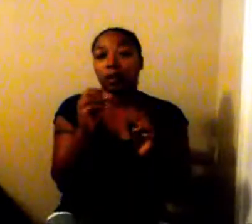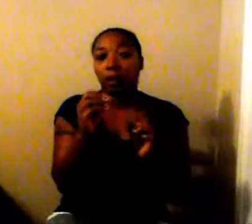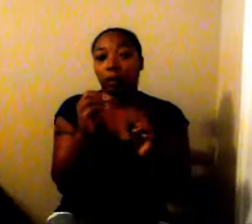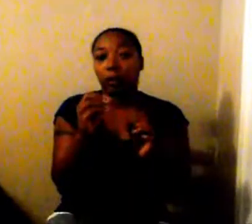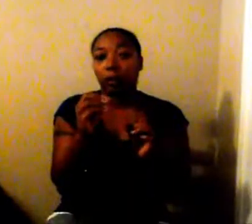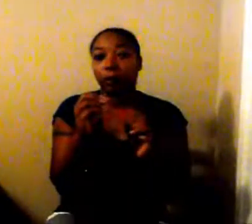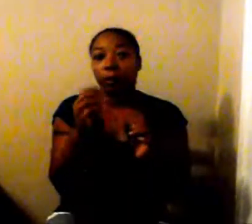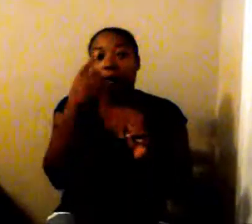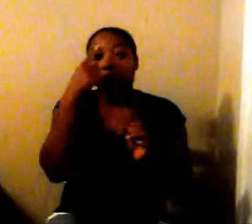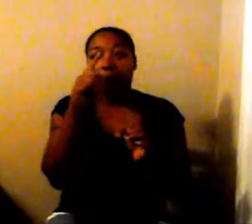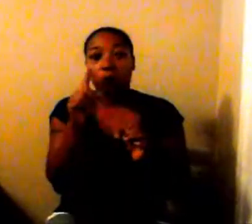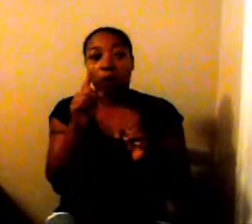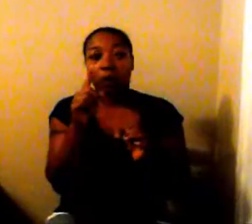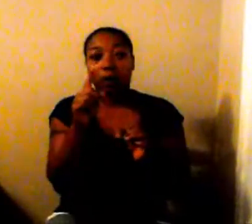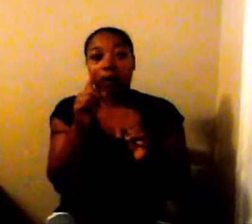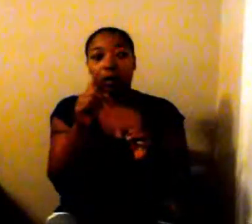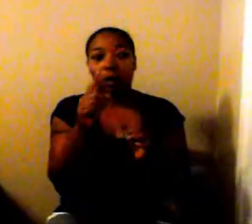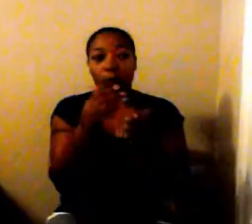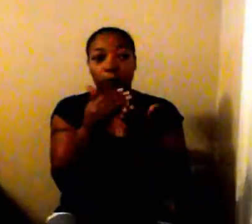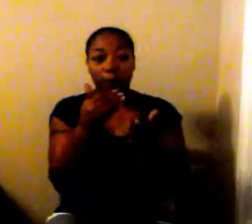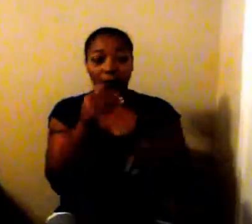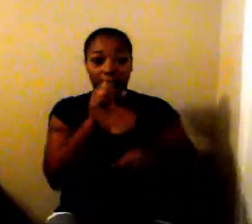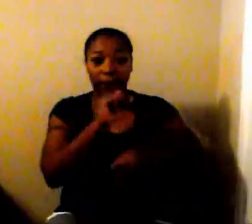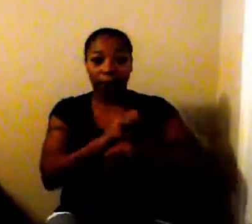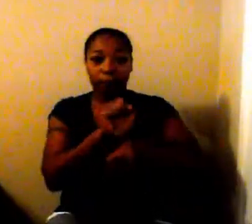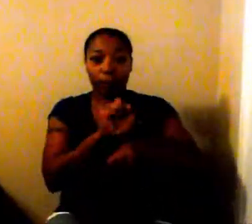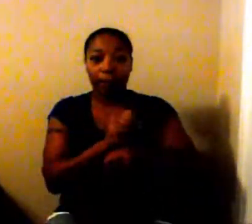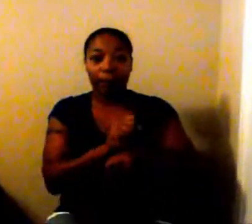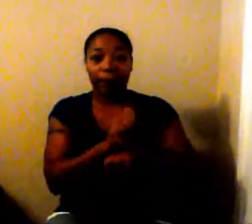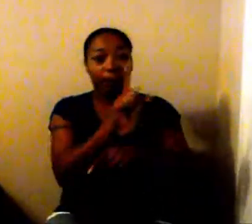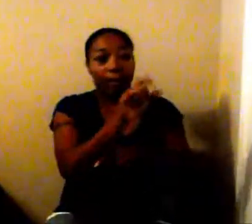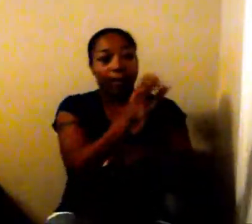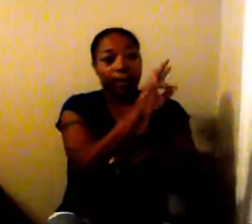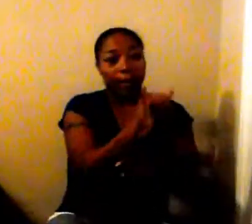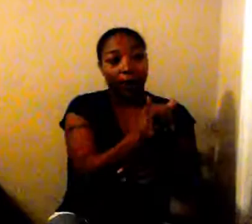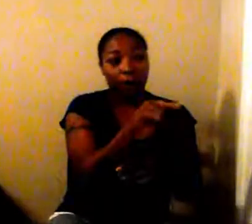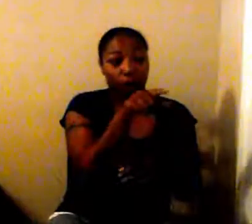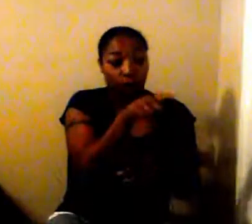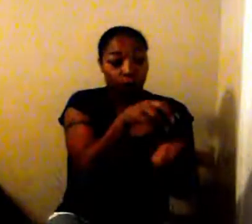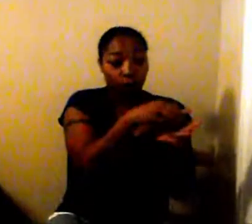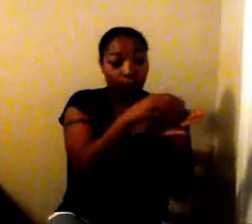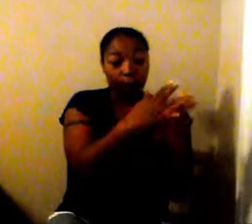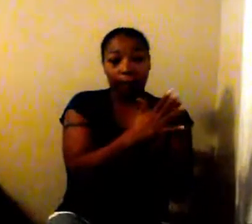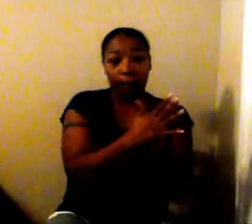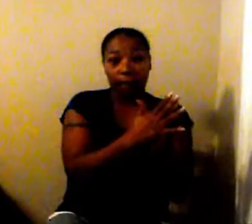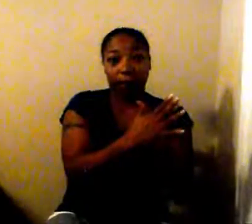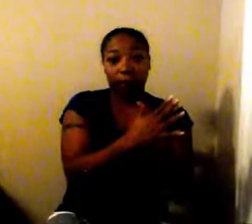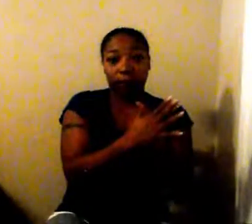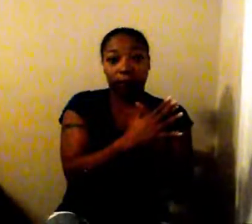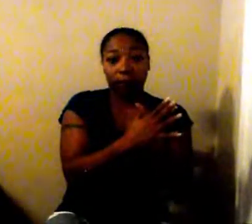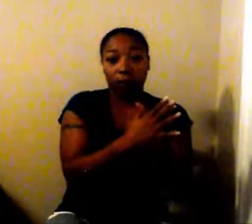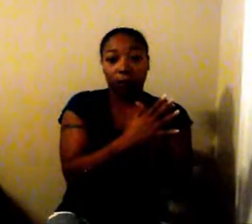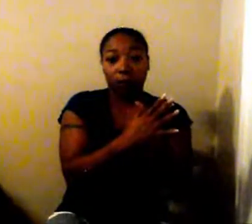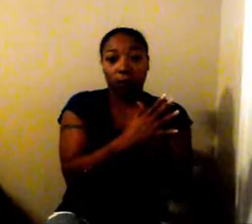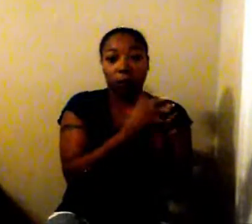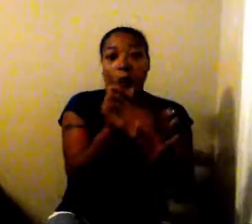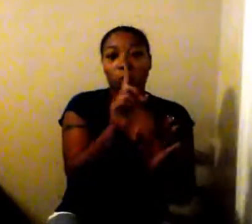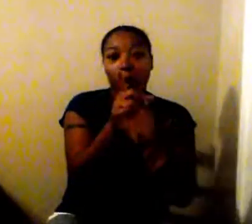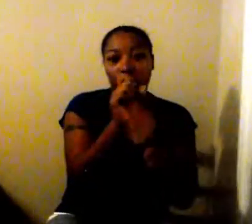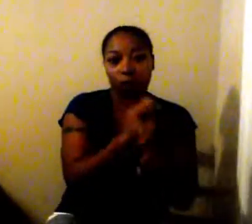So for previous employee, Larry, you will put down where you